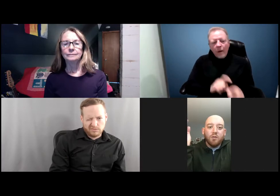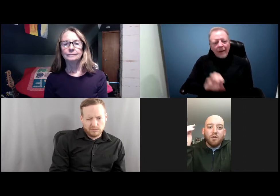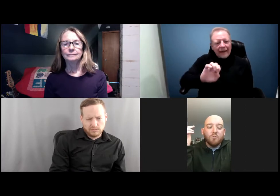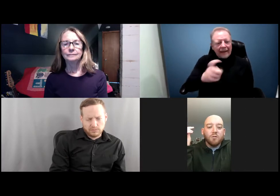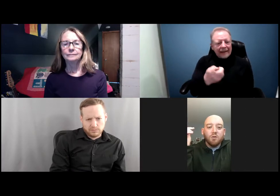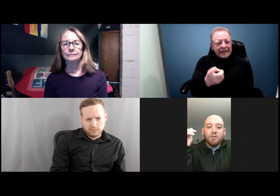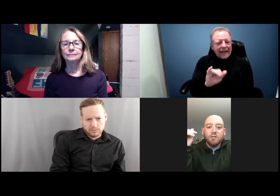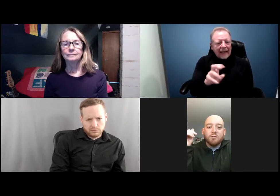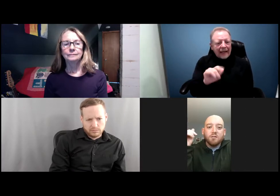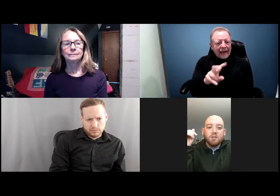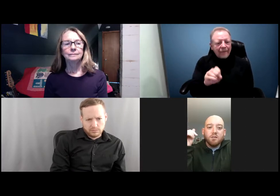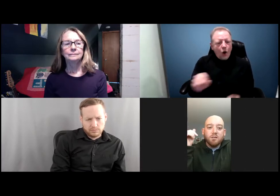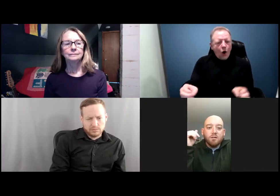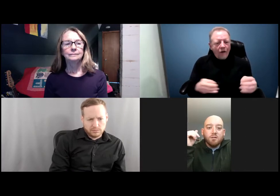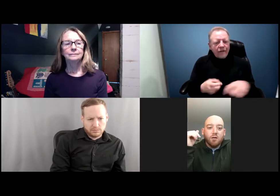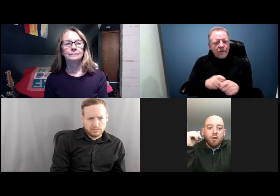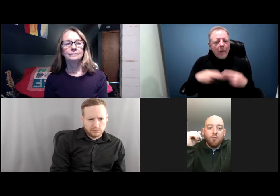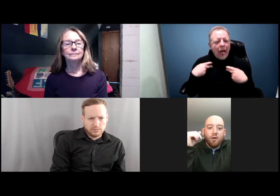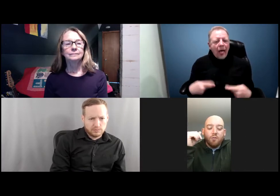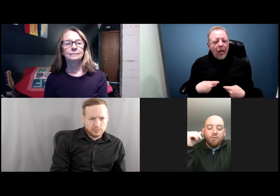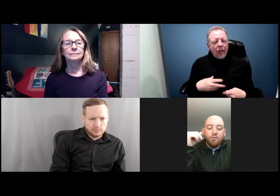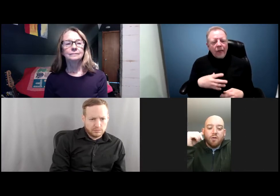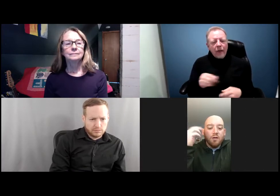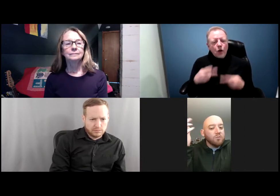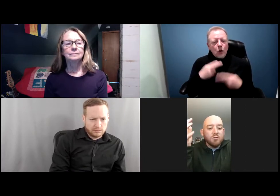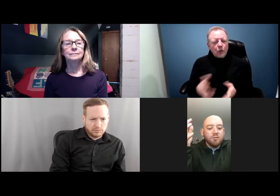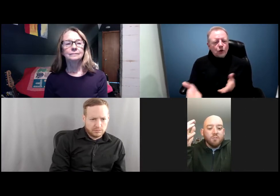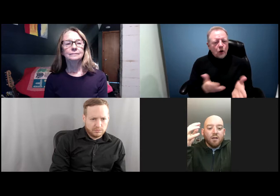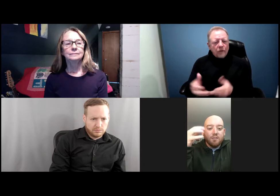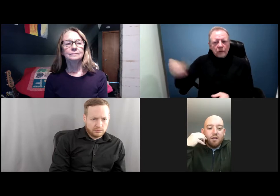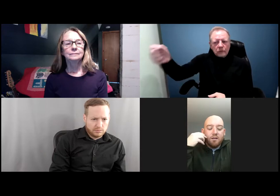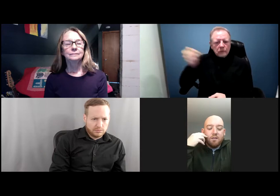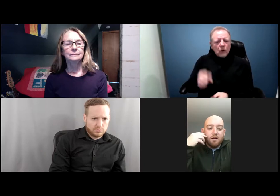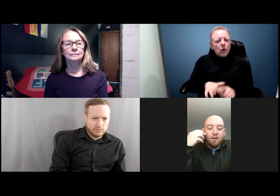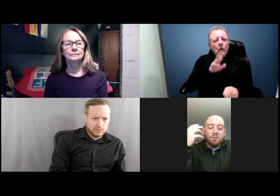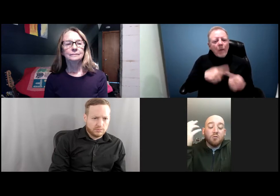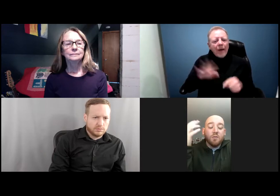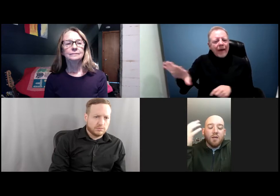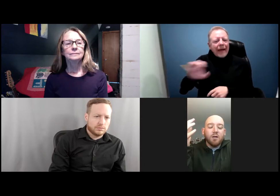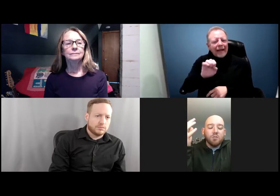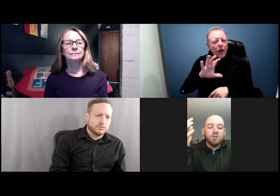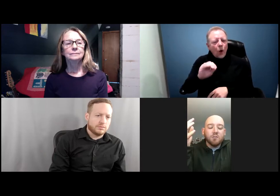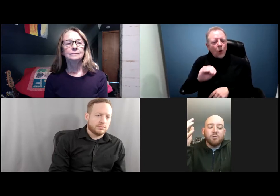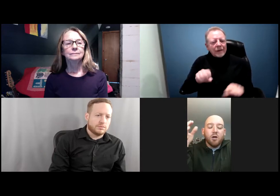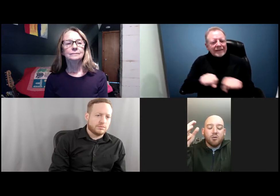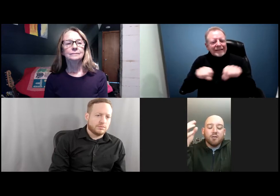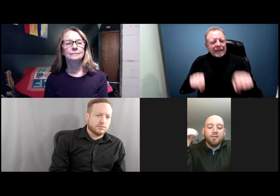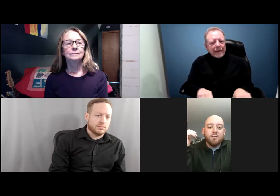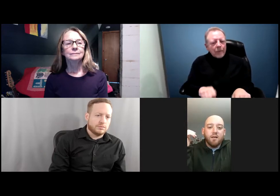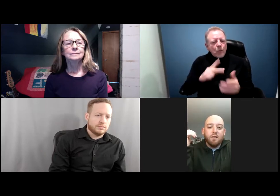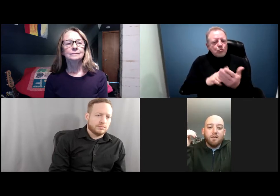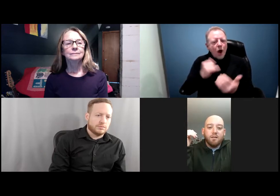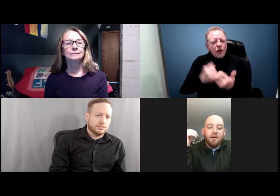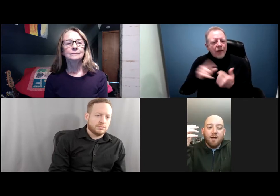Health and Human Services to talk about the ecosystem that they, the ecosystem project